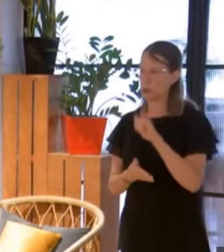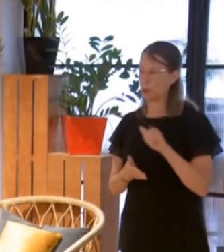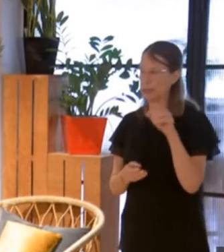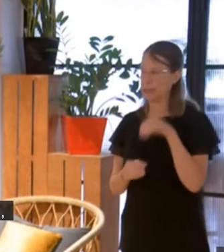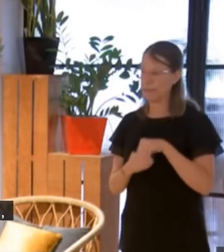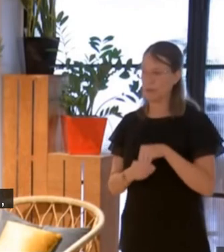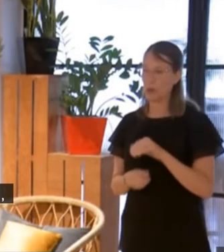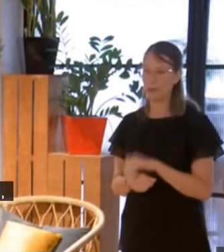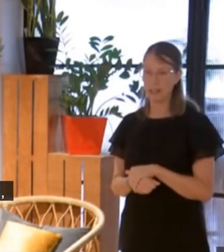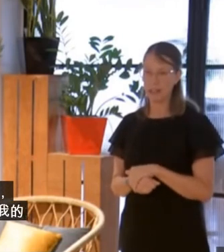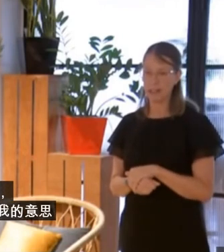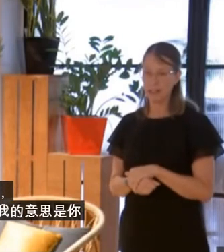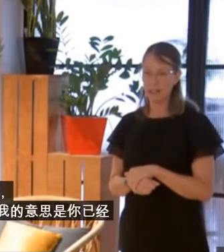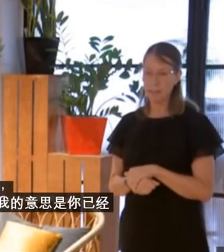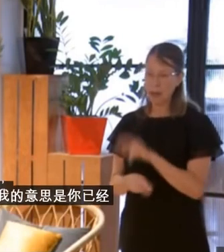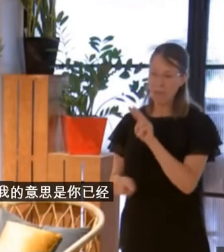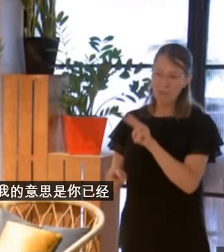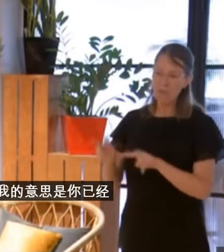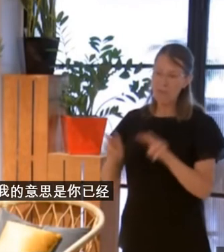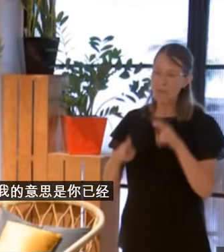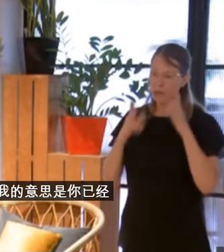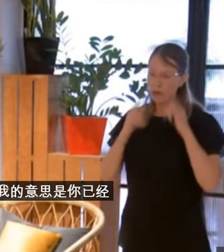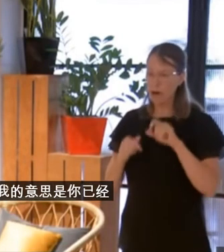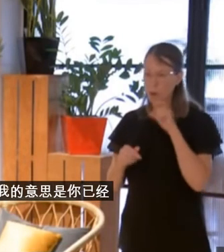be learnings from that, and every school is different. I mean,